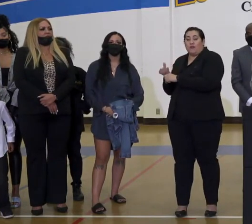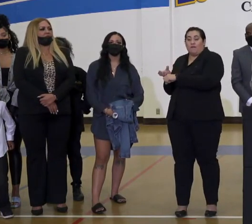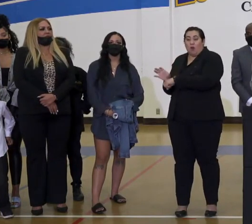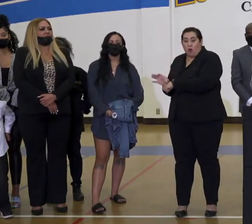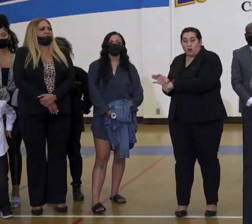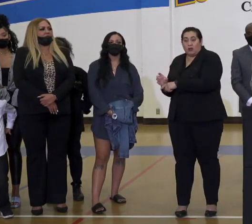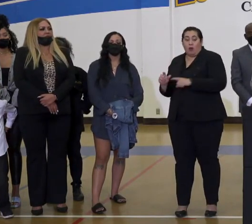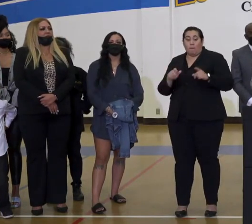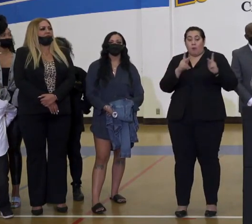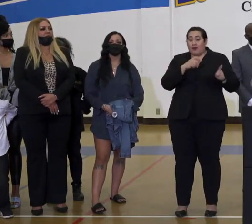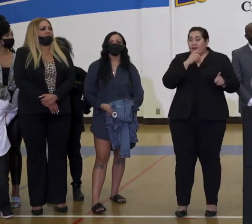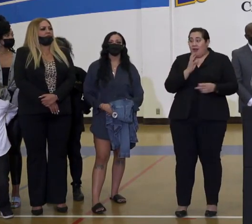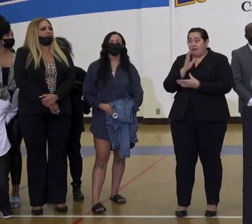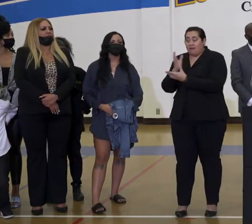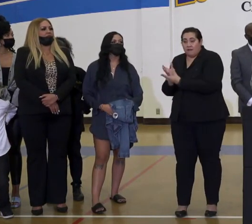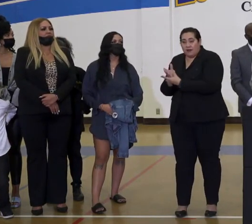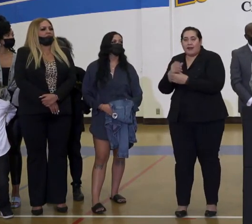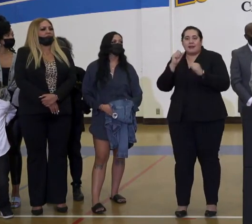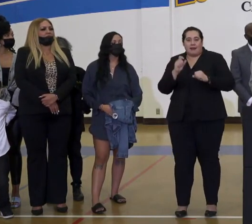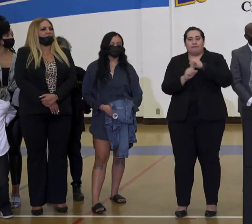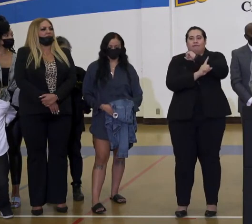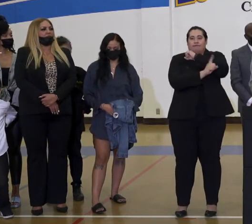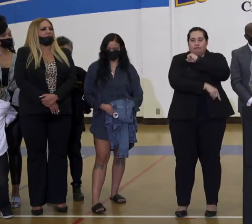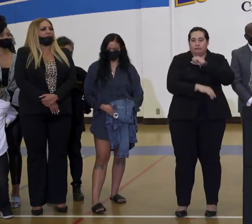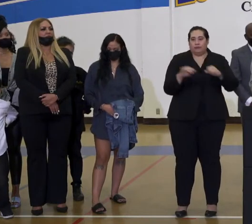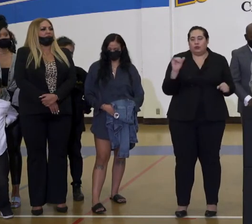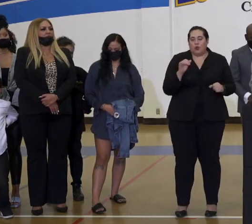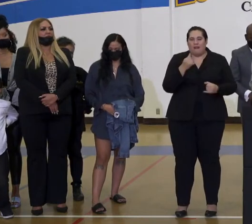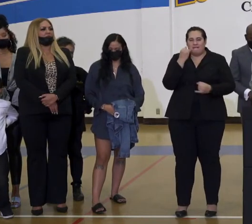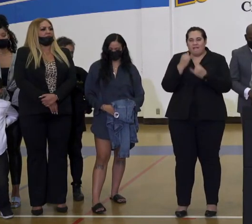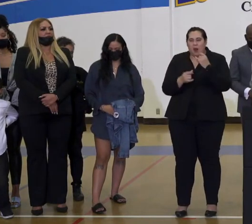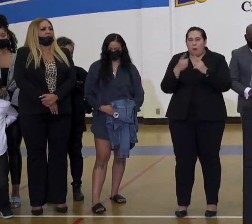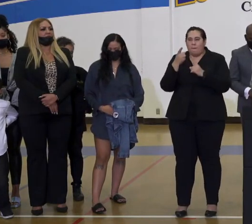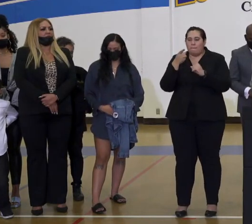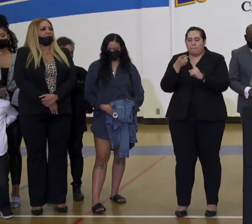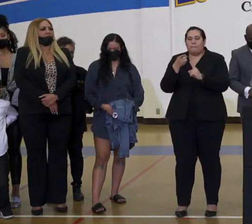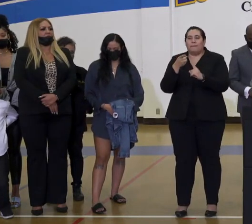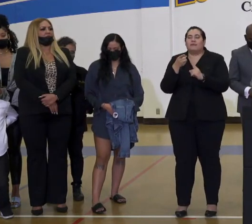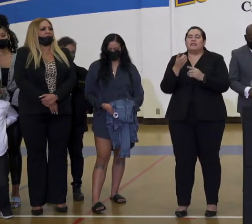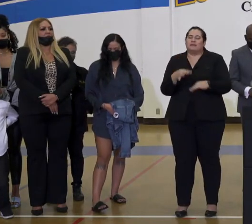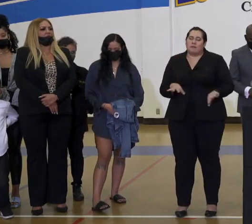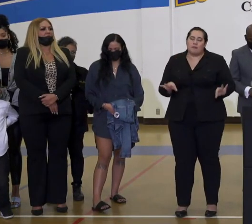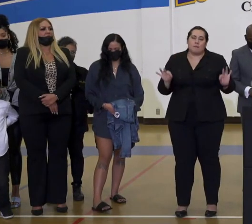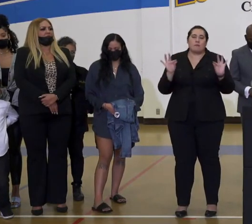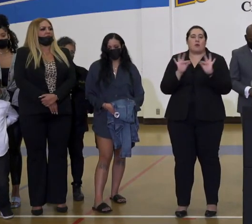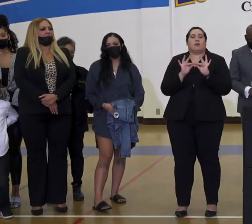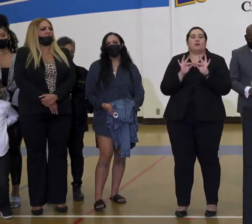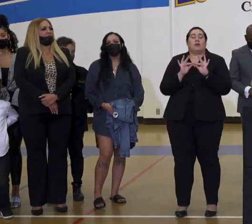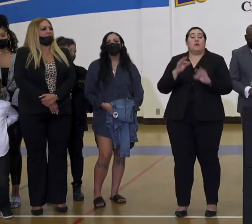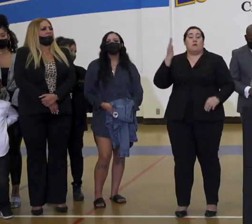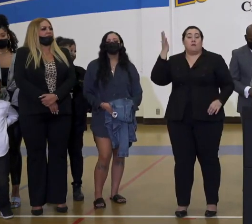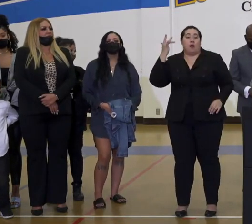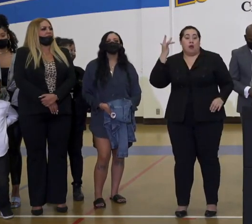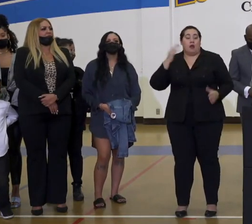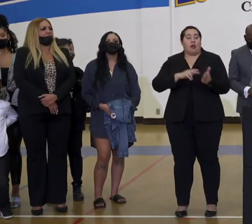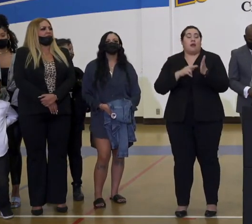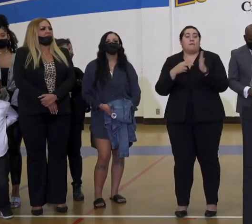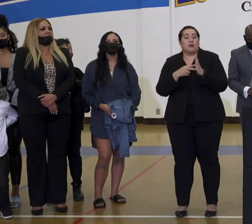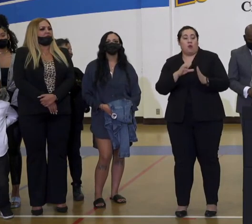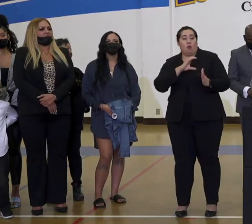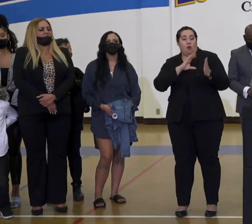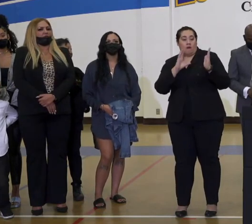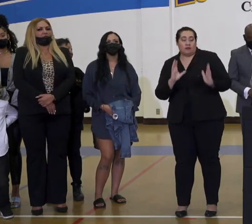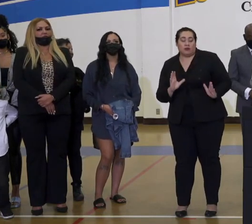force. And that final point is critical. It is critical because it means that